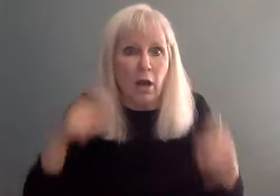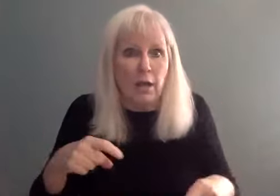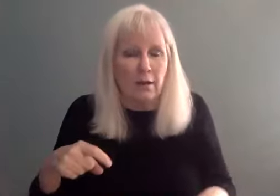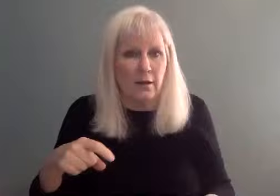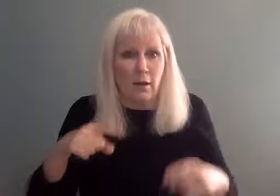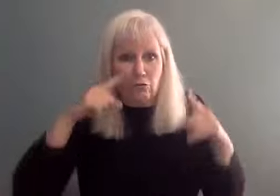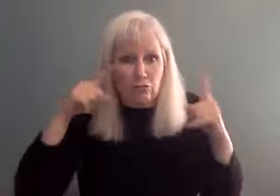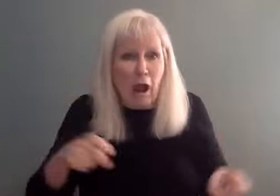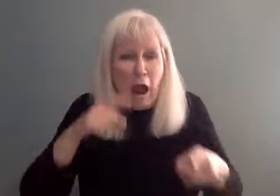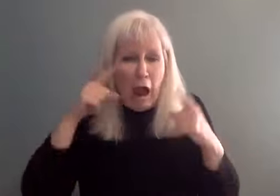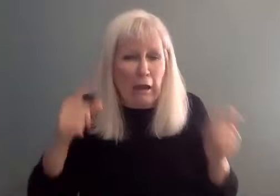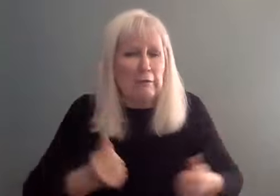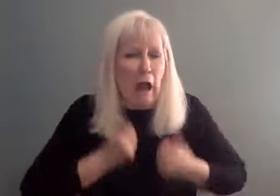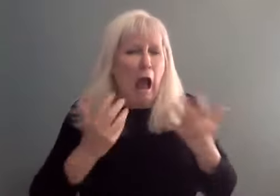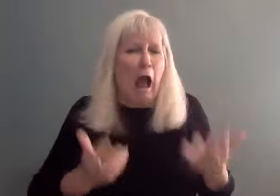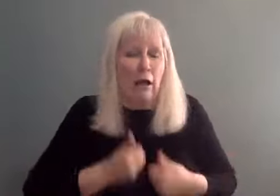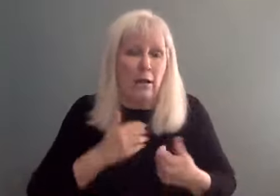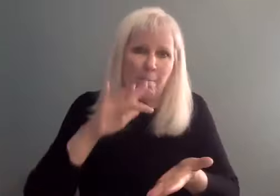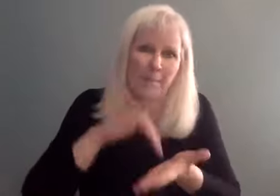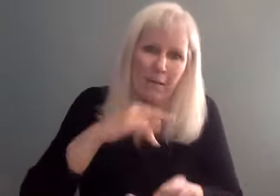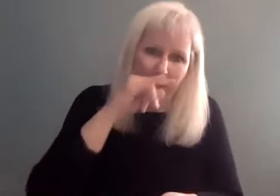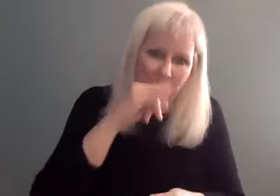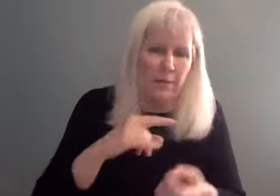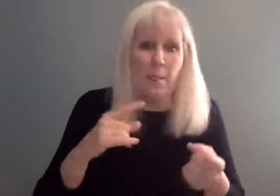sobbing coming out of me. My dad stops the van. He turns around